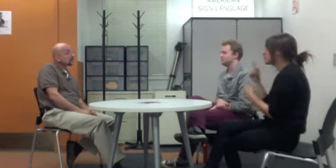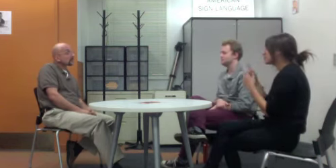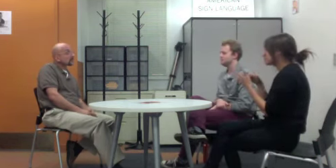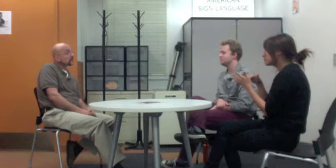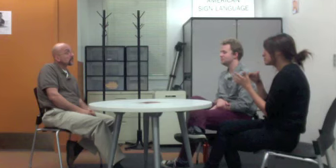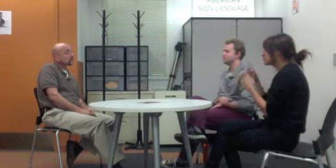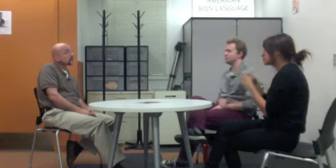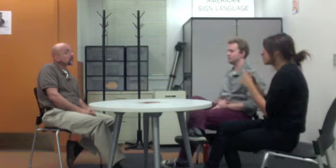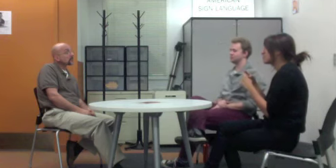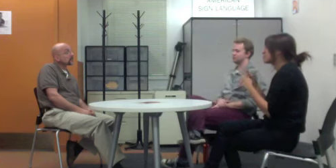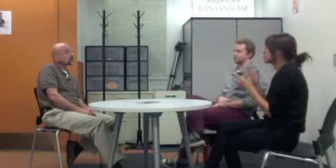maybe I'll think about that for the future.